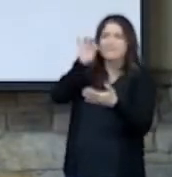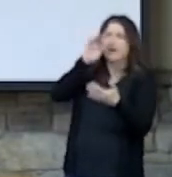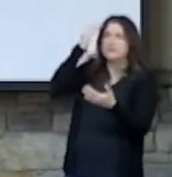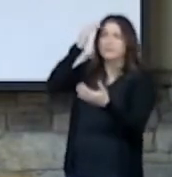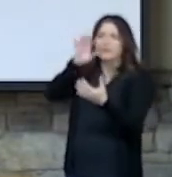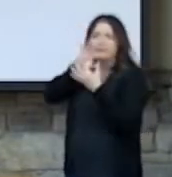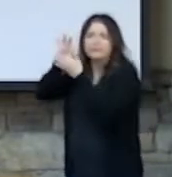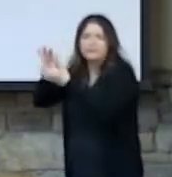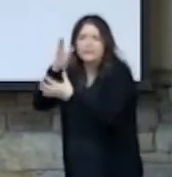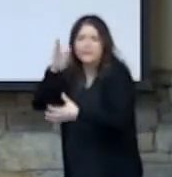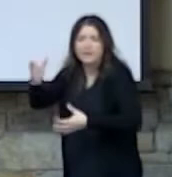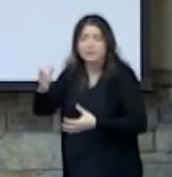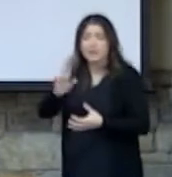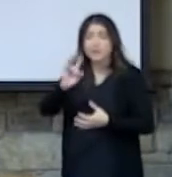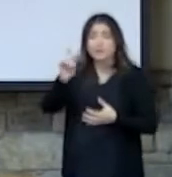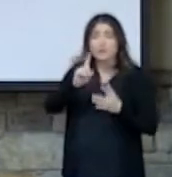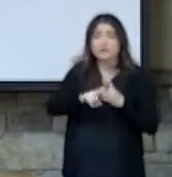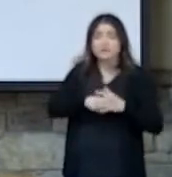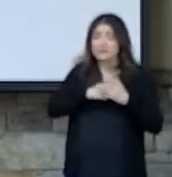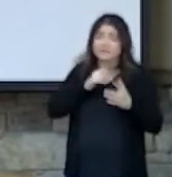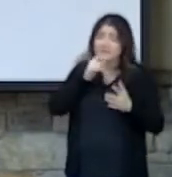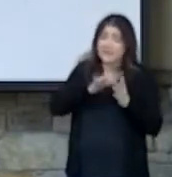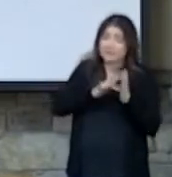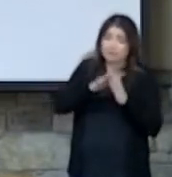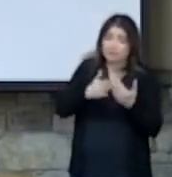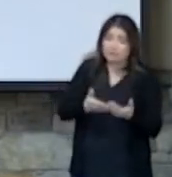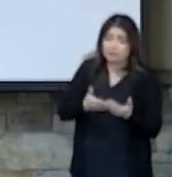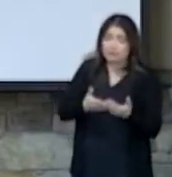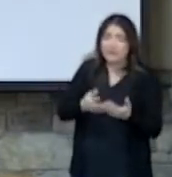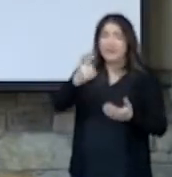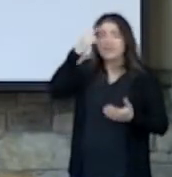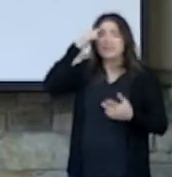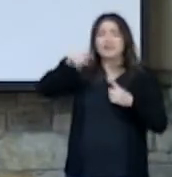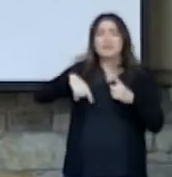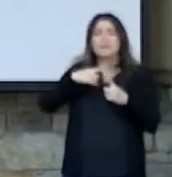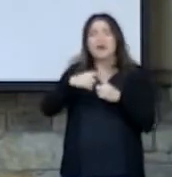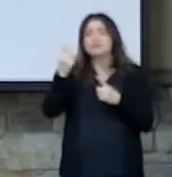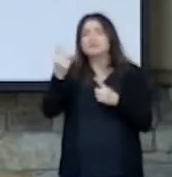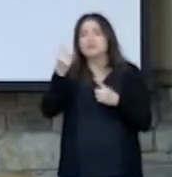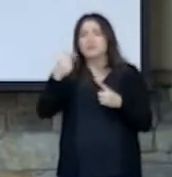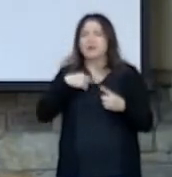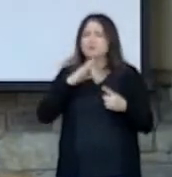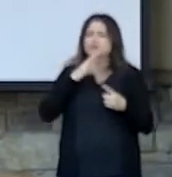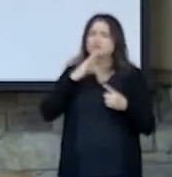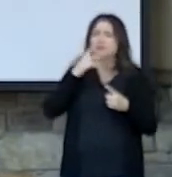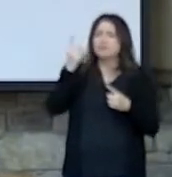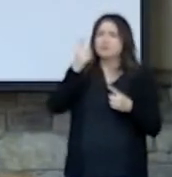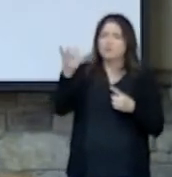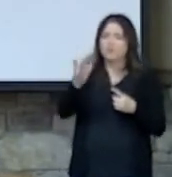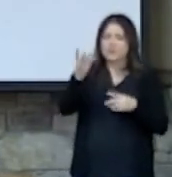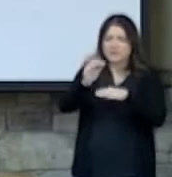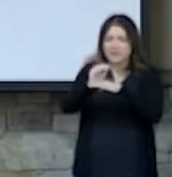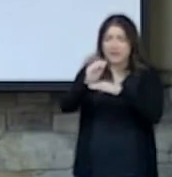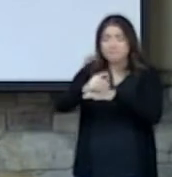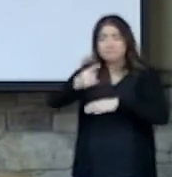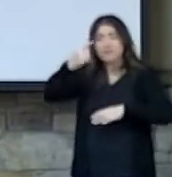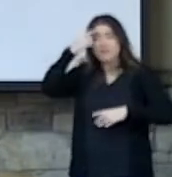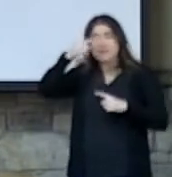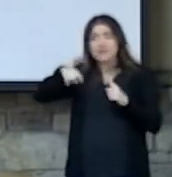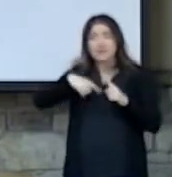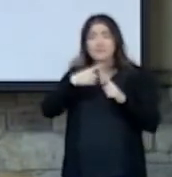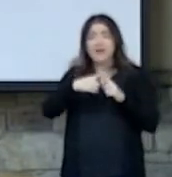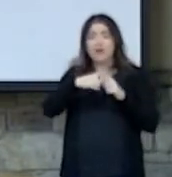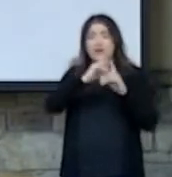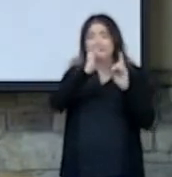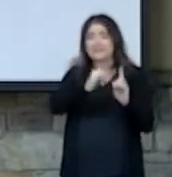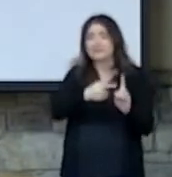evidence starts is actually not in Scripture. You think about someone, I was talking with someone Wednesday night about this. You think about an